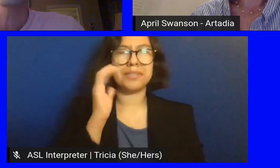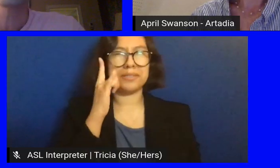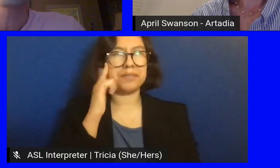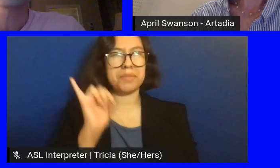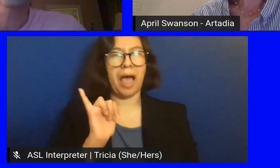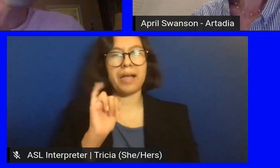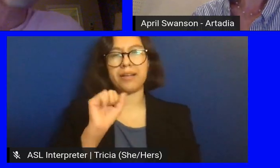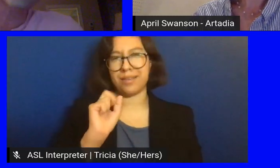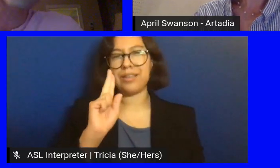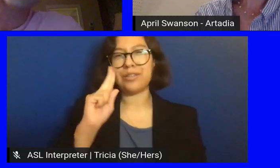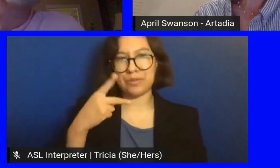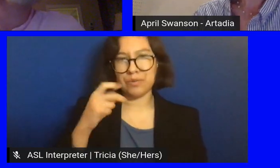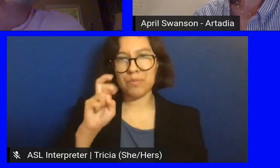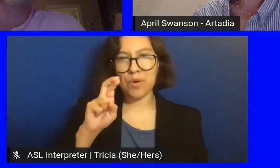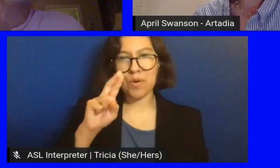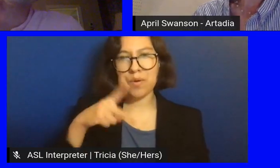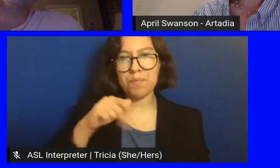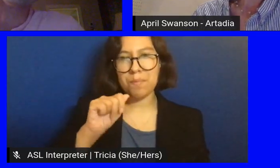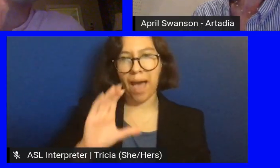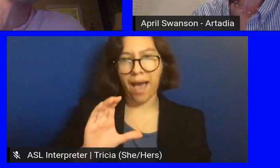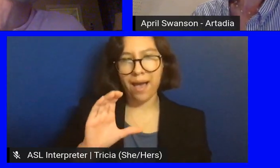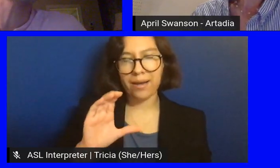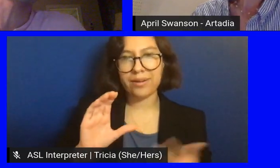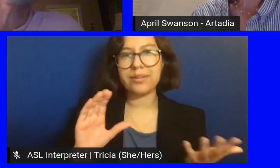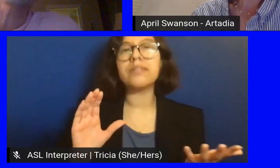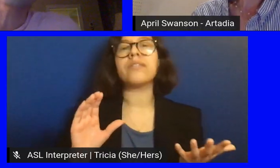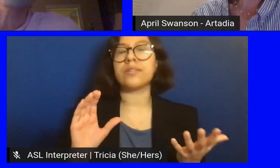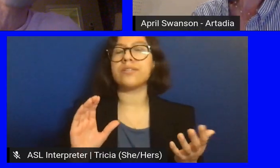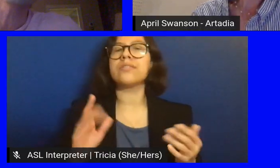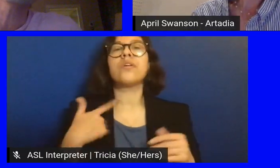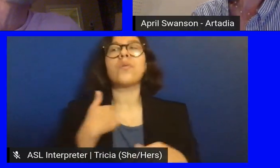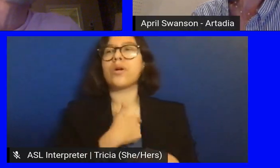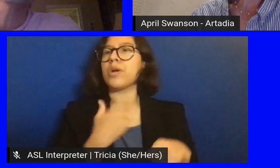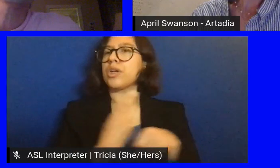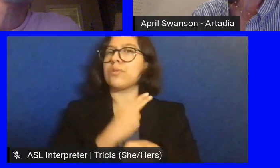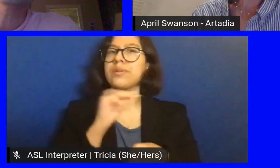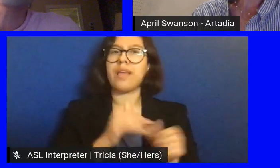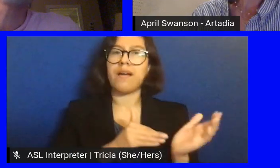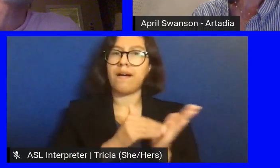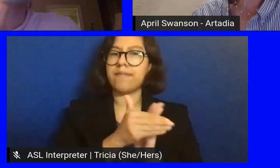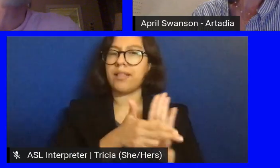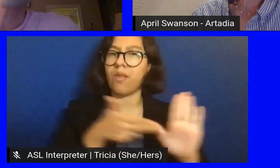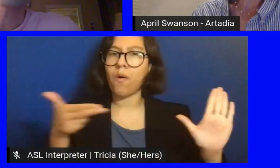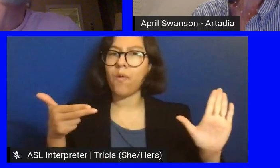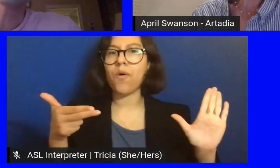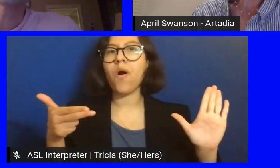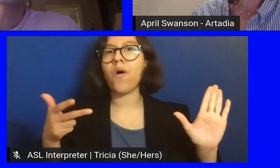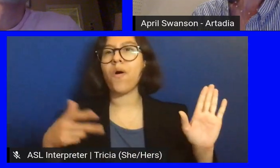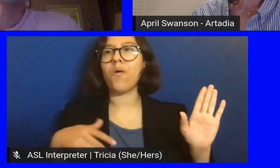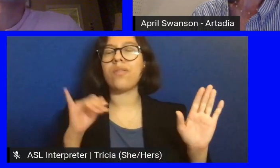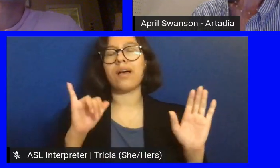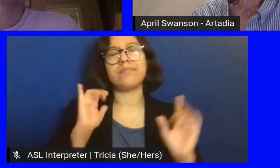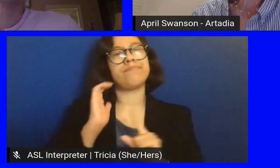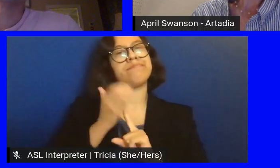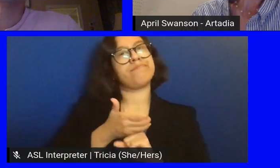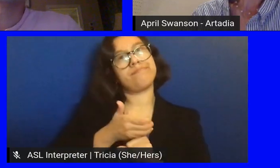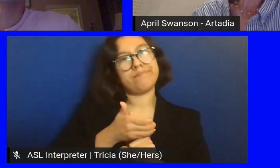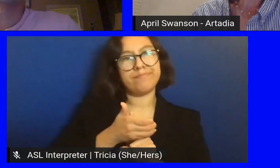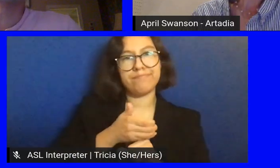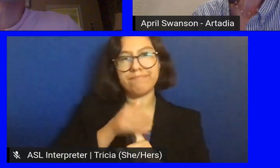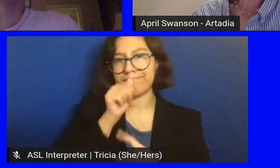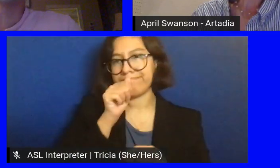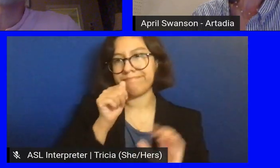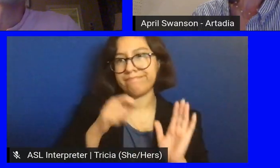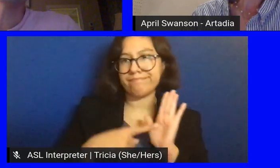names. Mm-hmm. So we were using a lot of that kind of disguise to